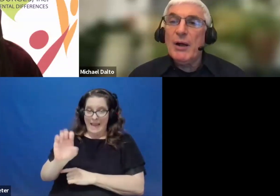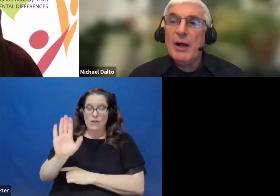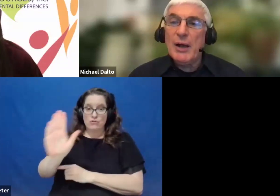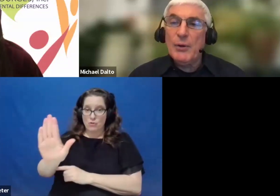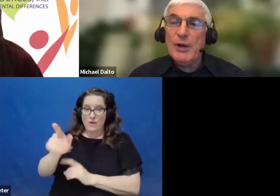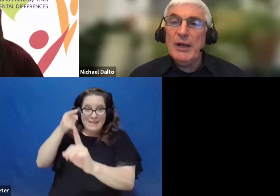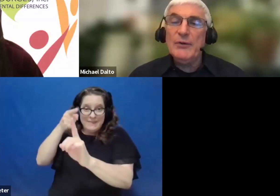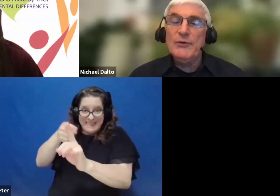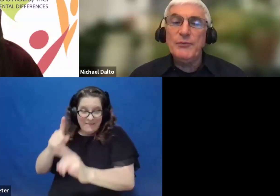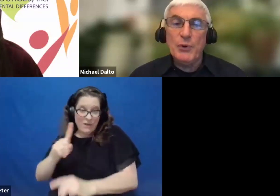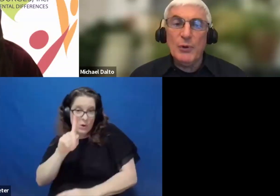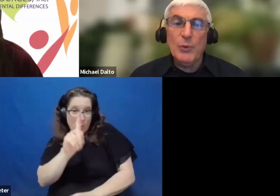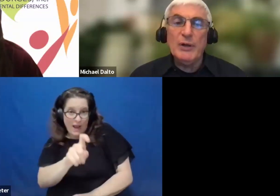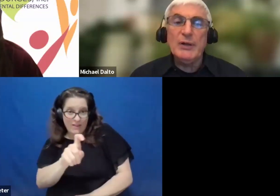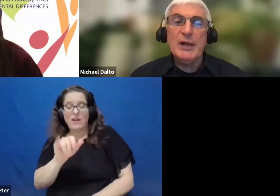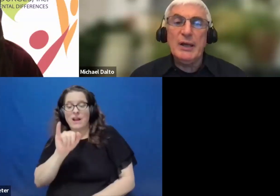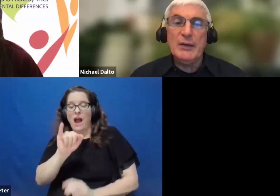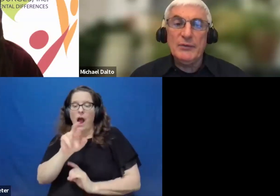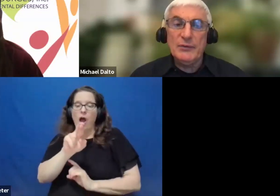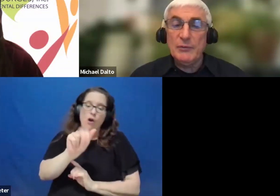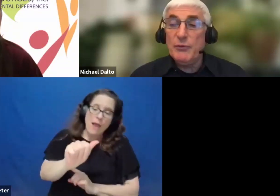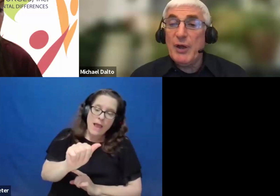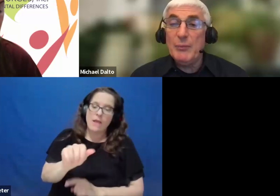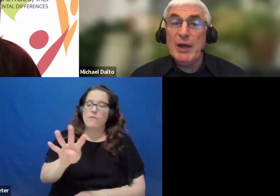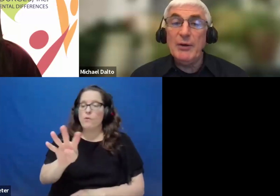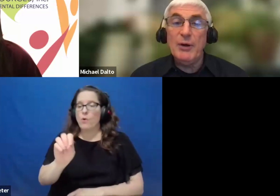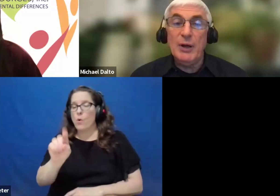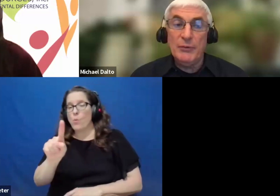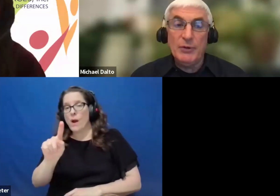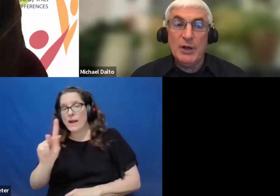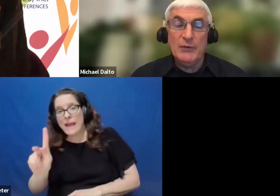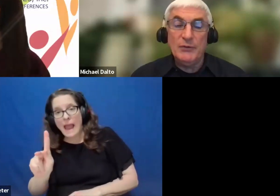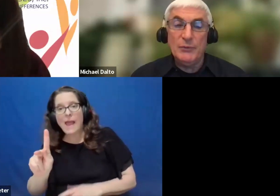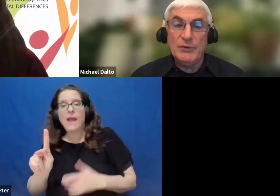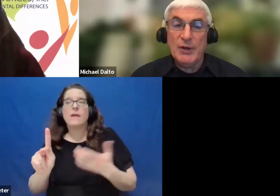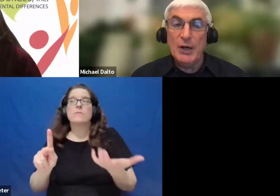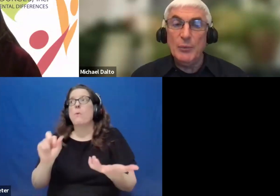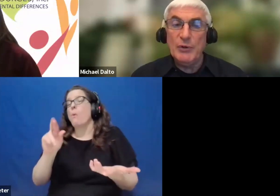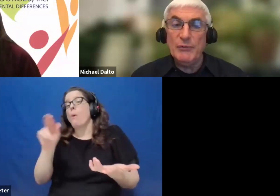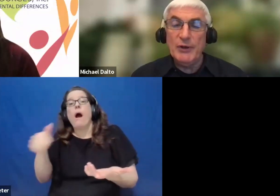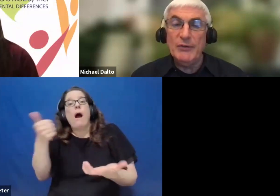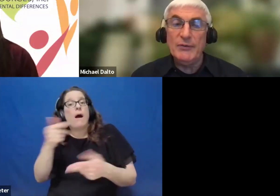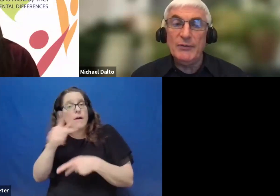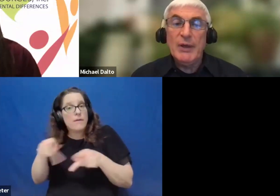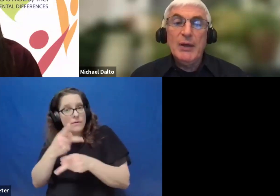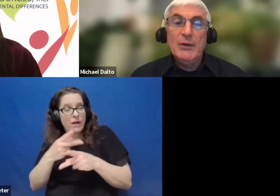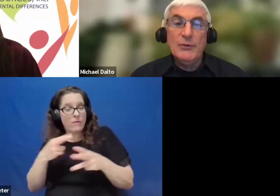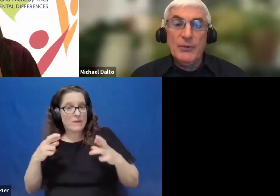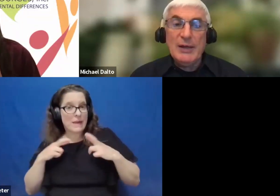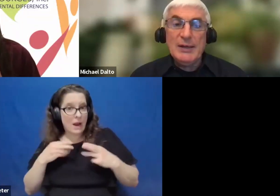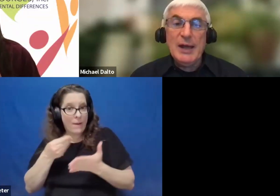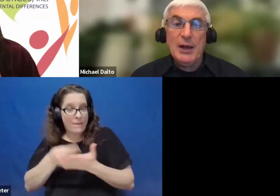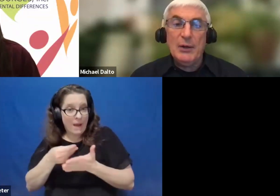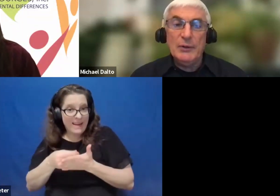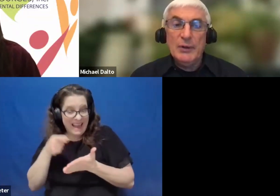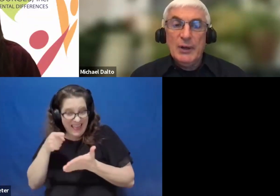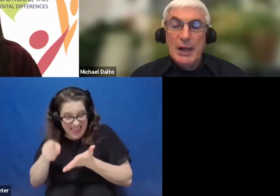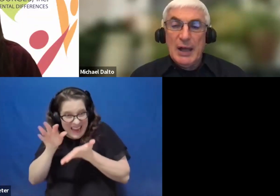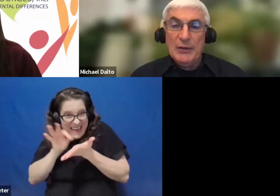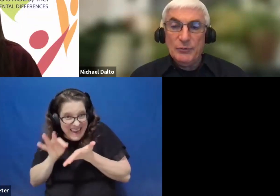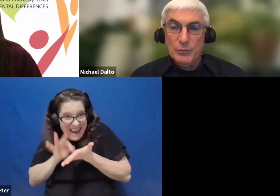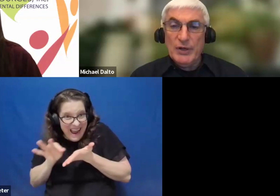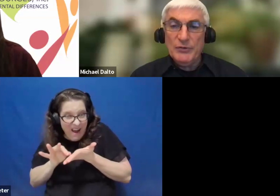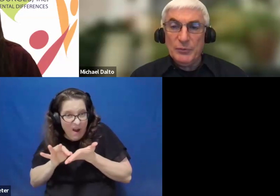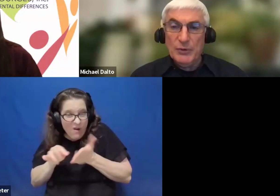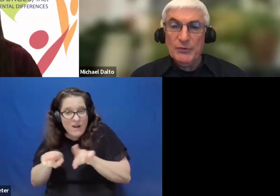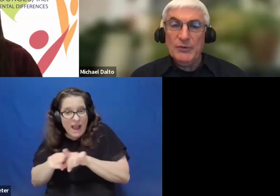Are IRAs, 401ks, and for that matter, other kinds of retirement funds, do they count